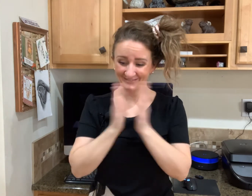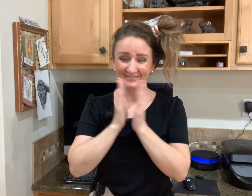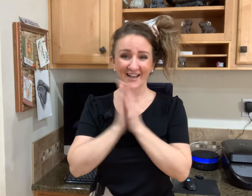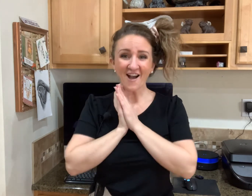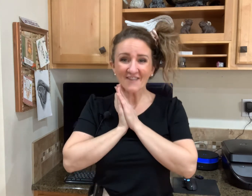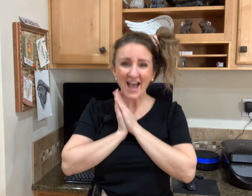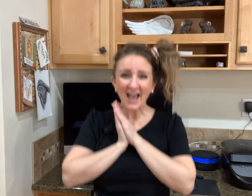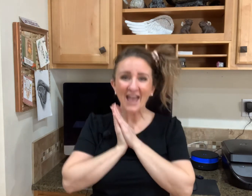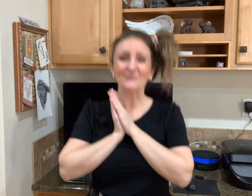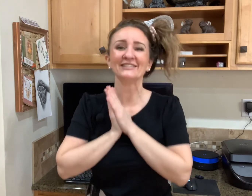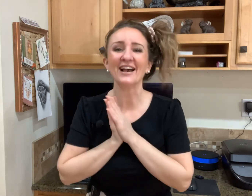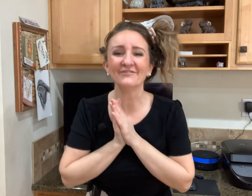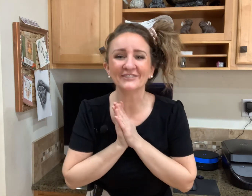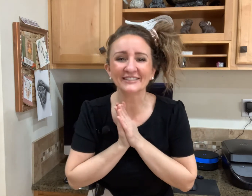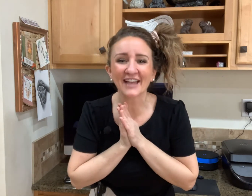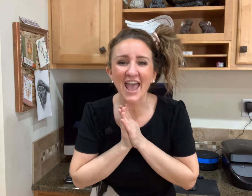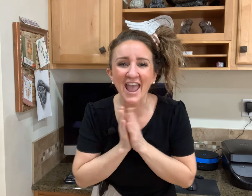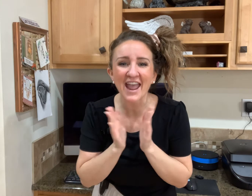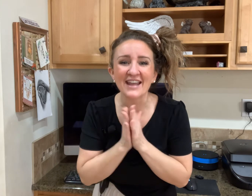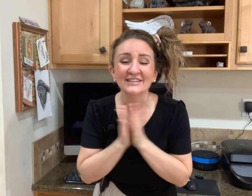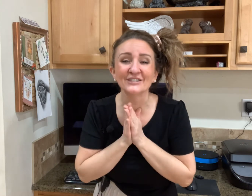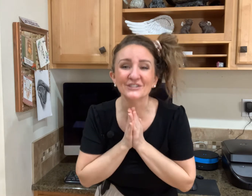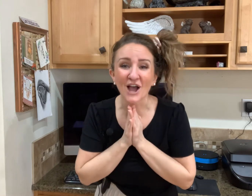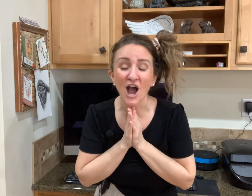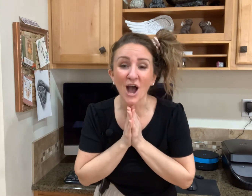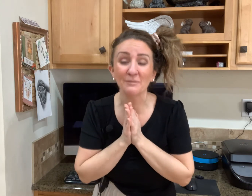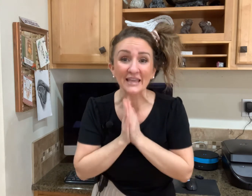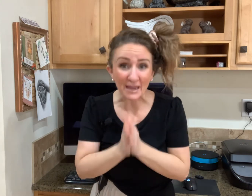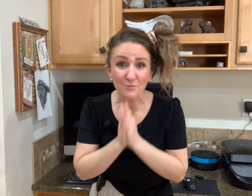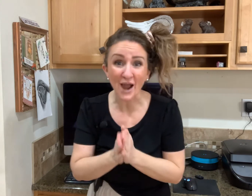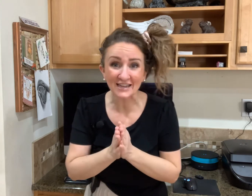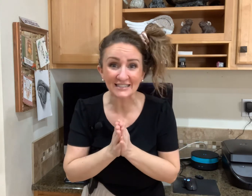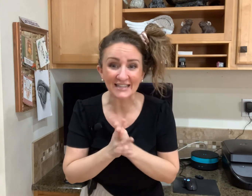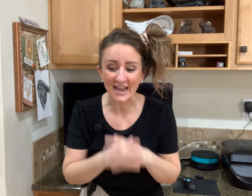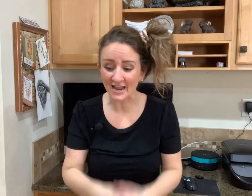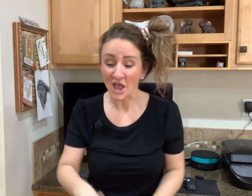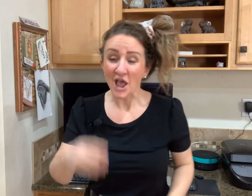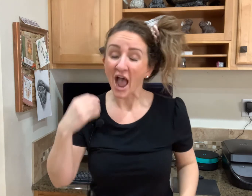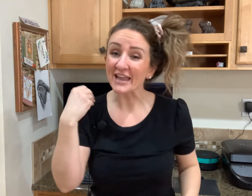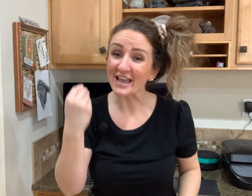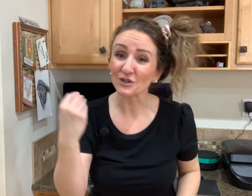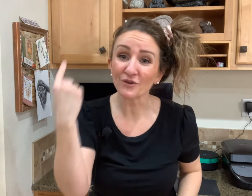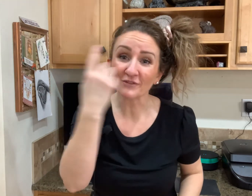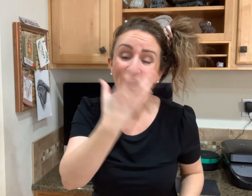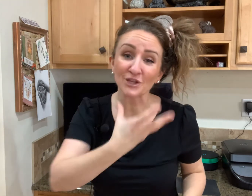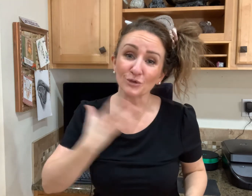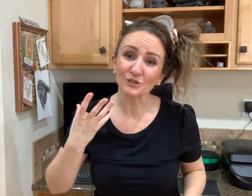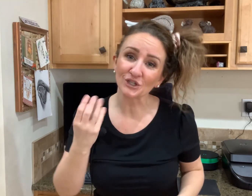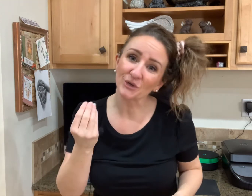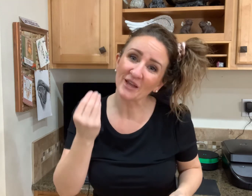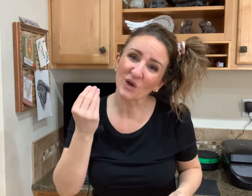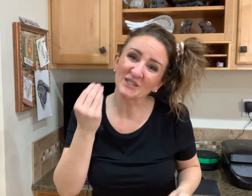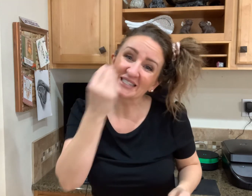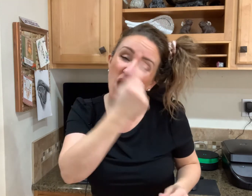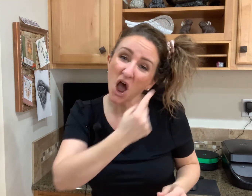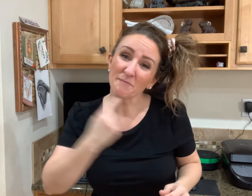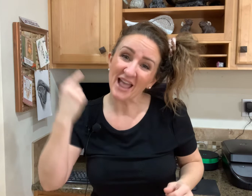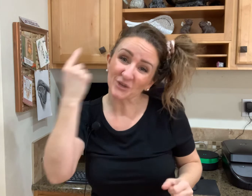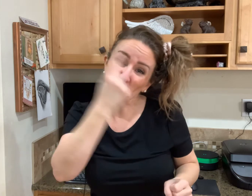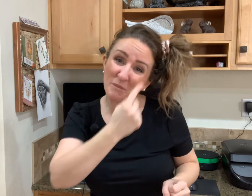All right, we're done for today. Good job. Keep practicing. Get used to doing those non-manual markers